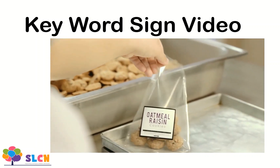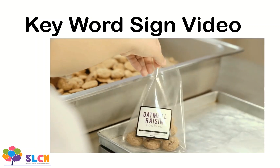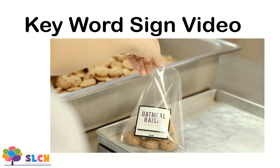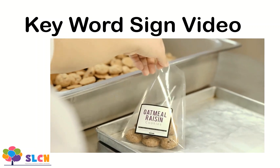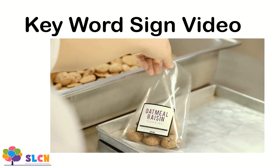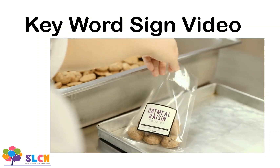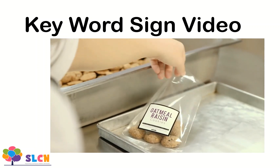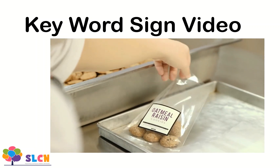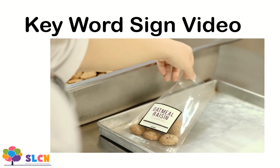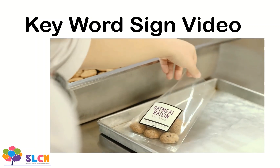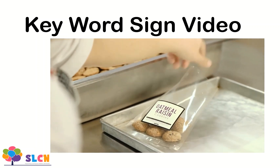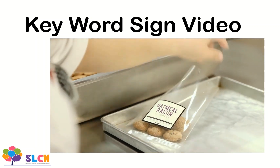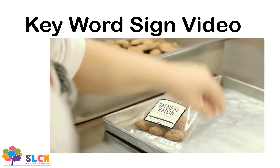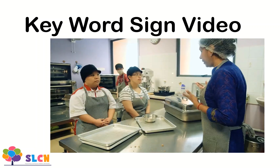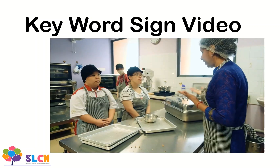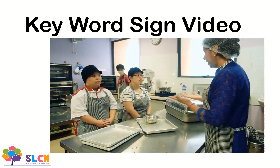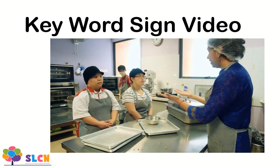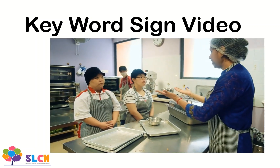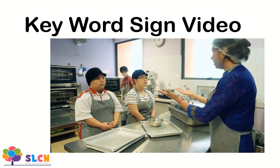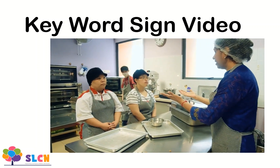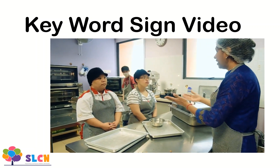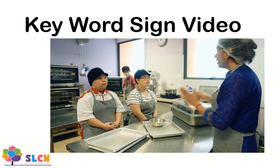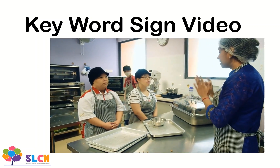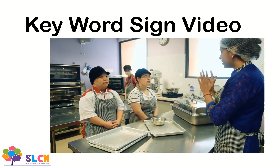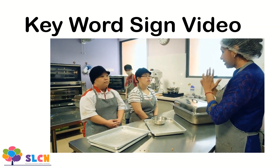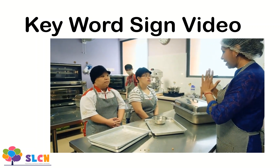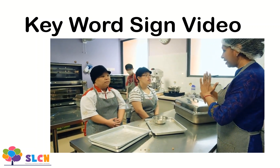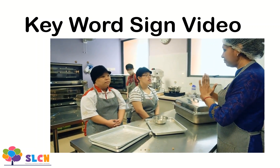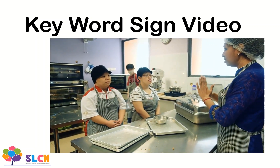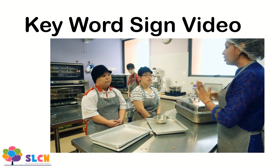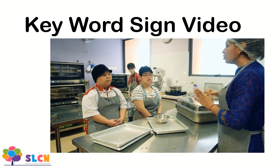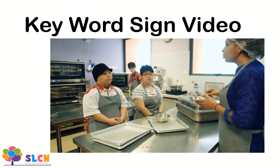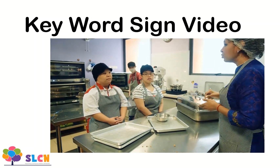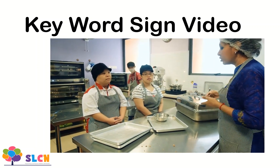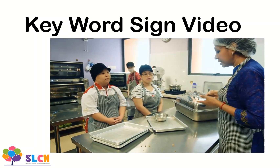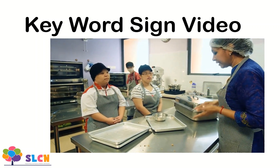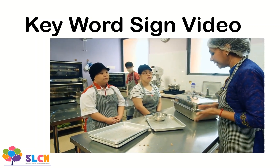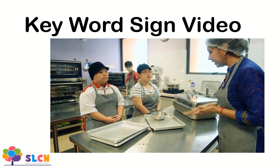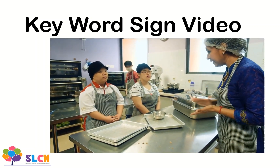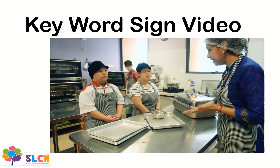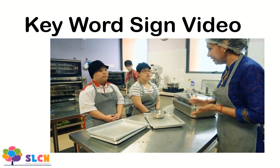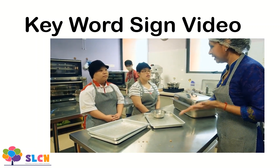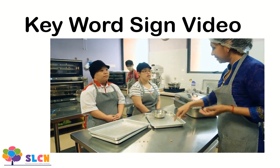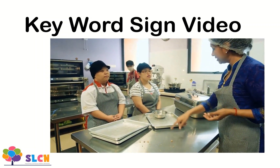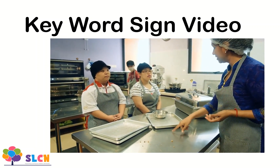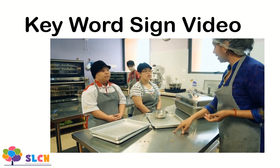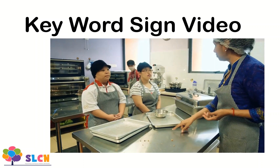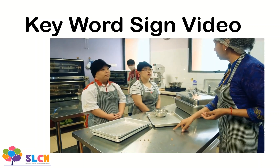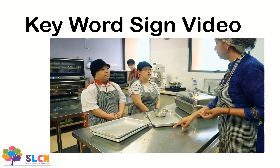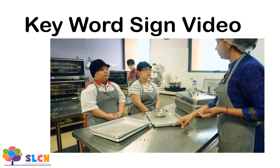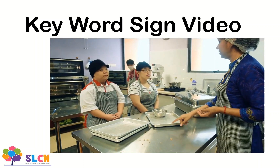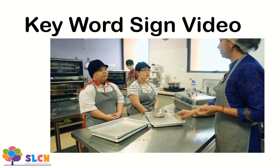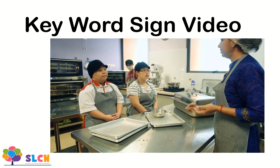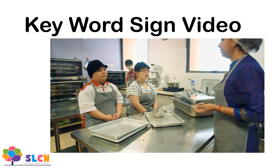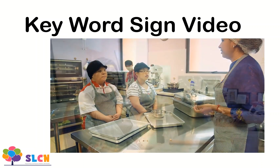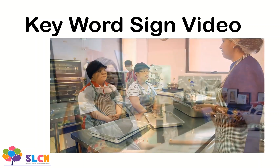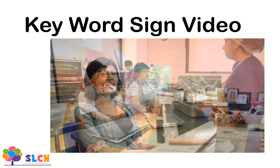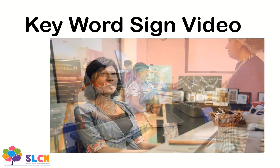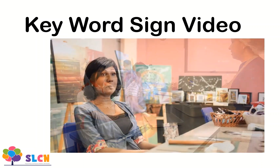We have finished baking. Time to clean the table. I'm able to